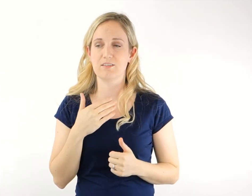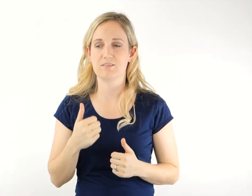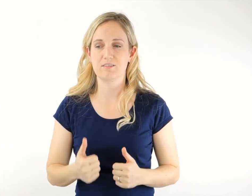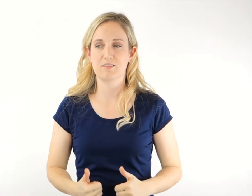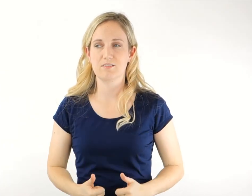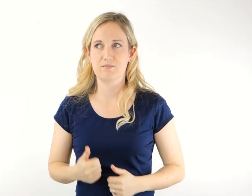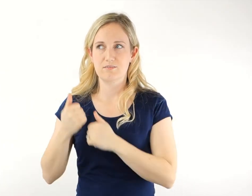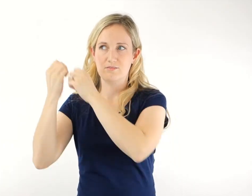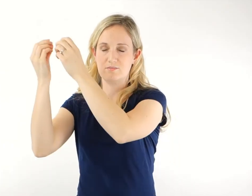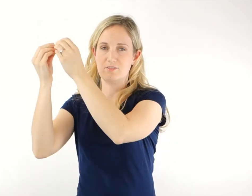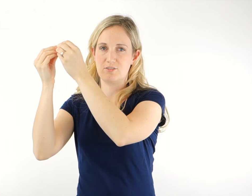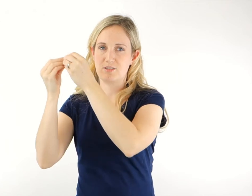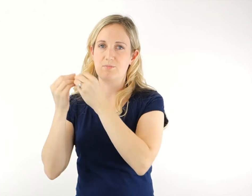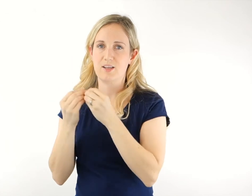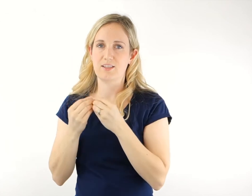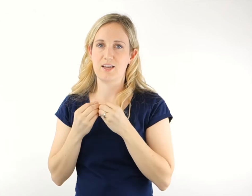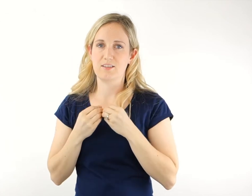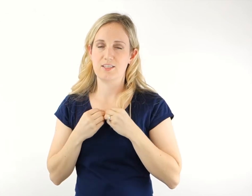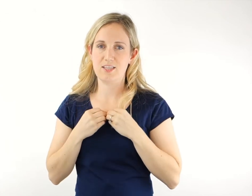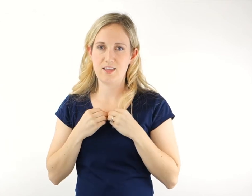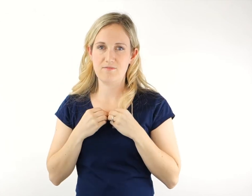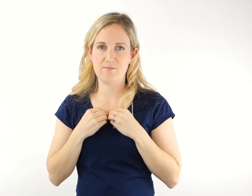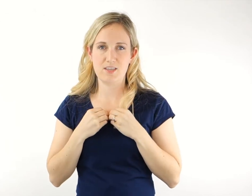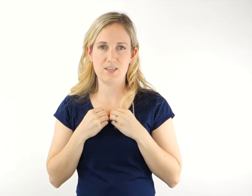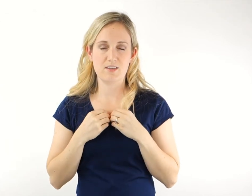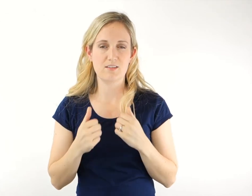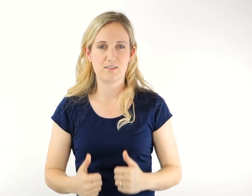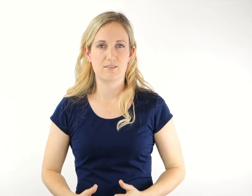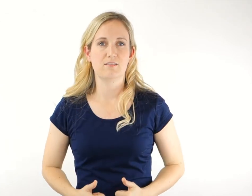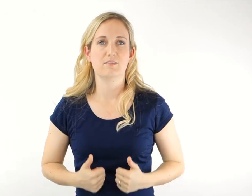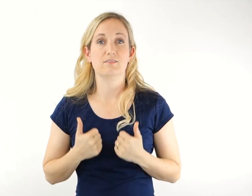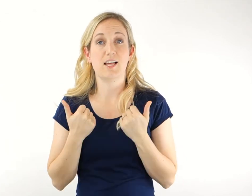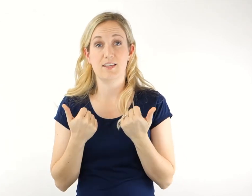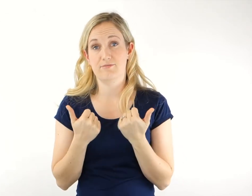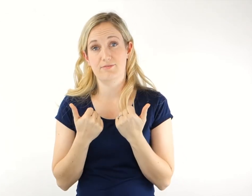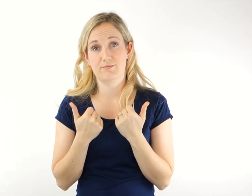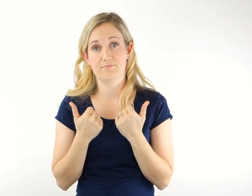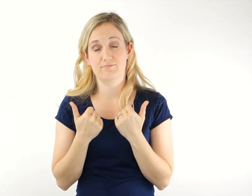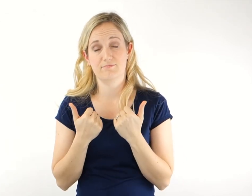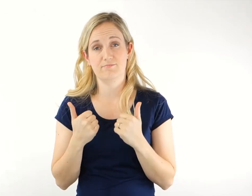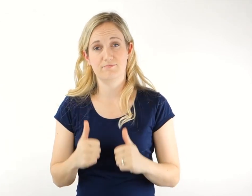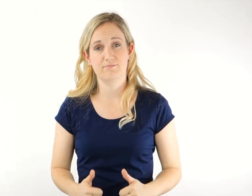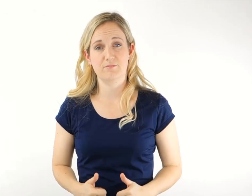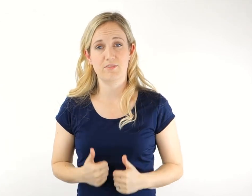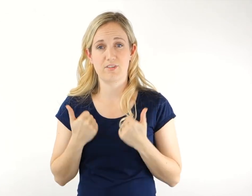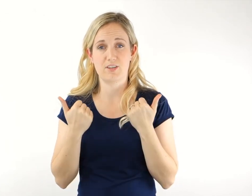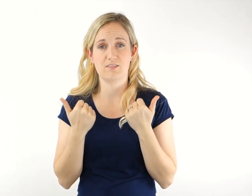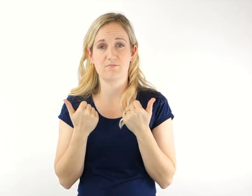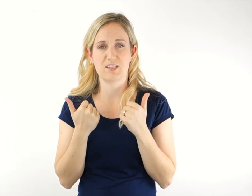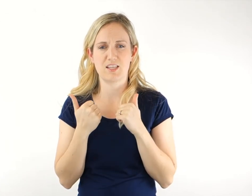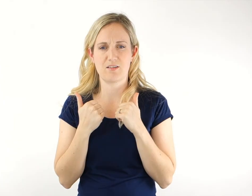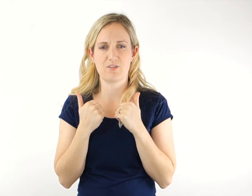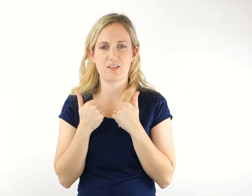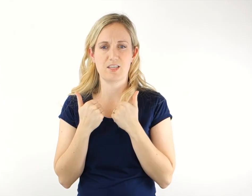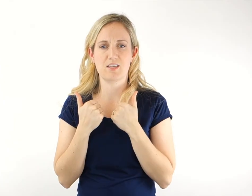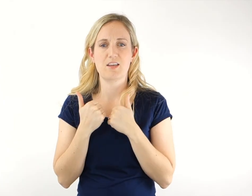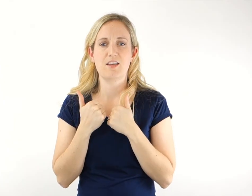because you just implied that he gave me life. We've already signed that one, I think.